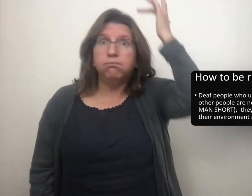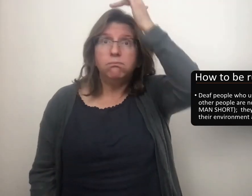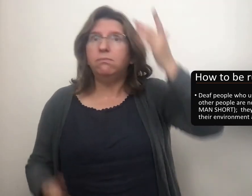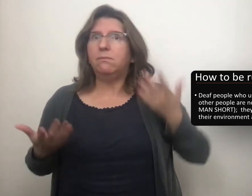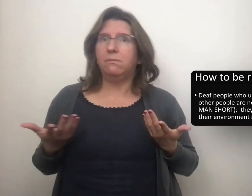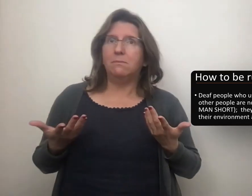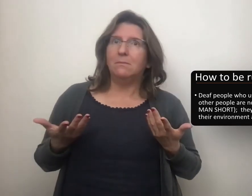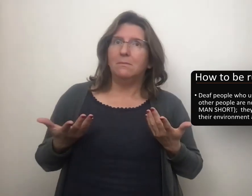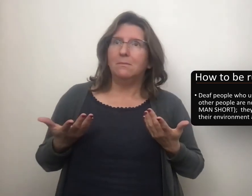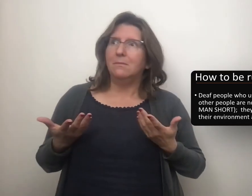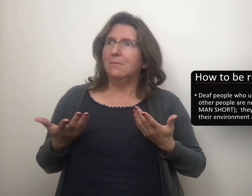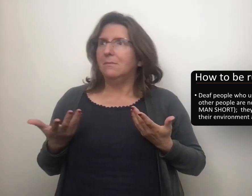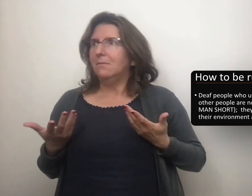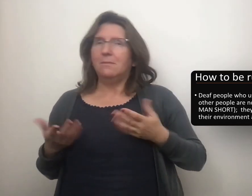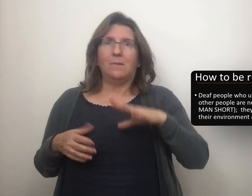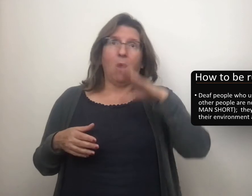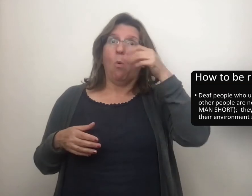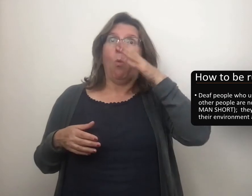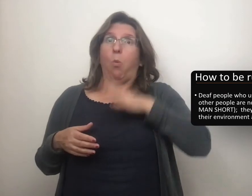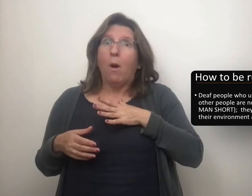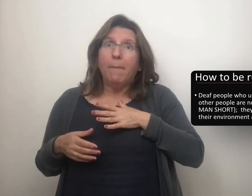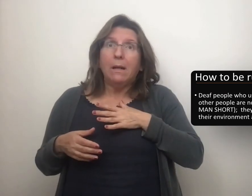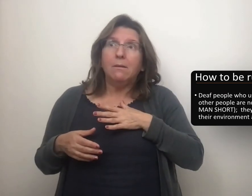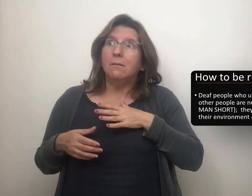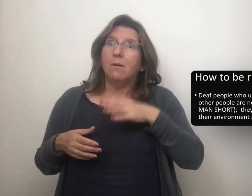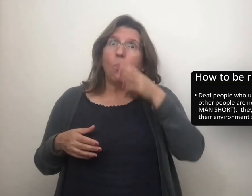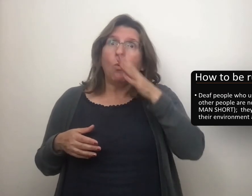examples are the bald man, the old woman,